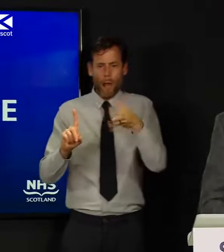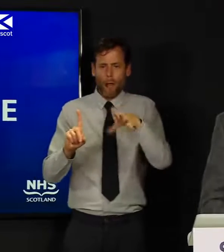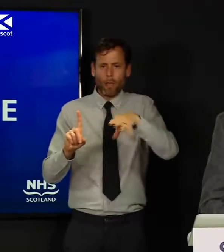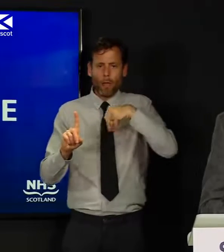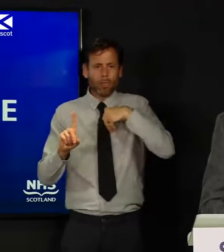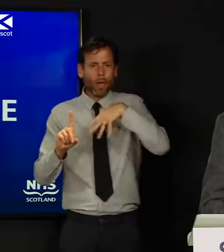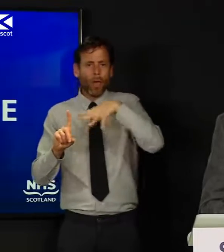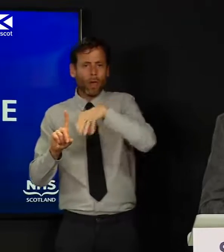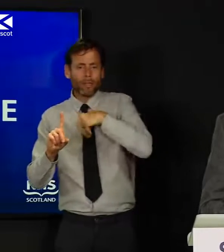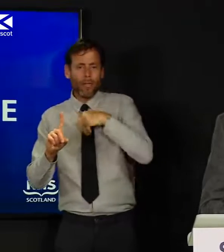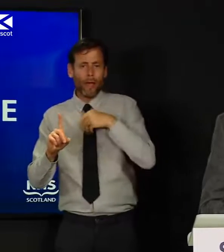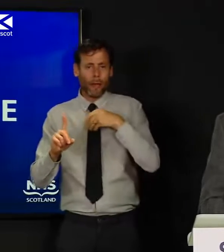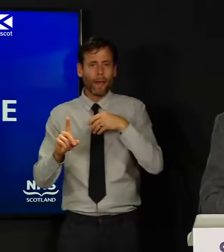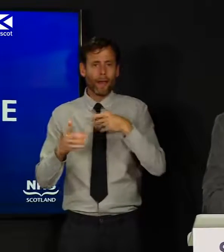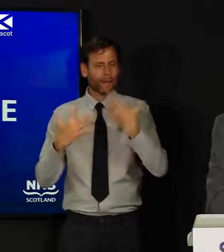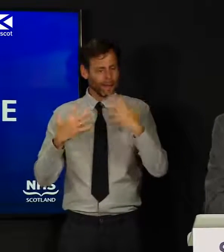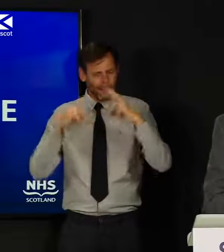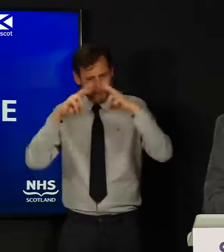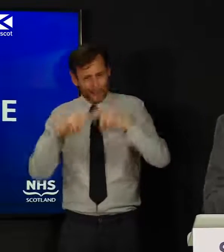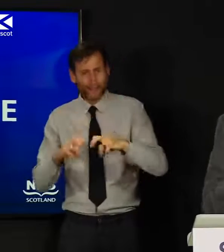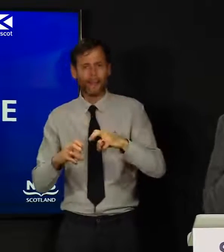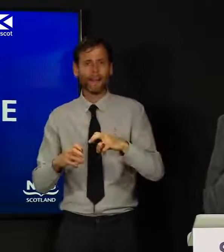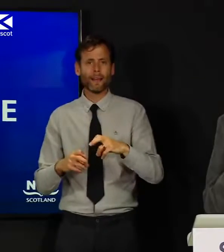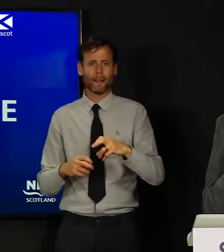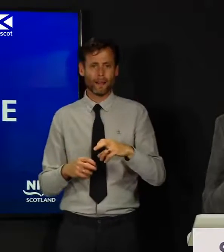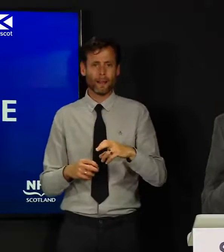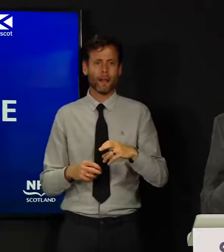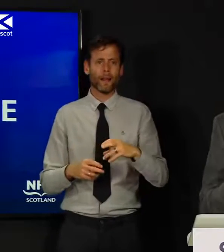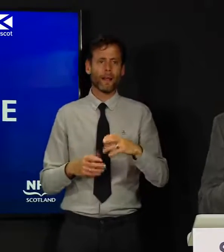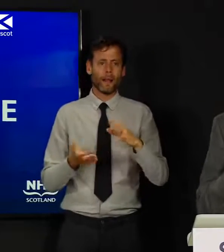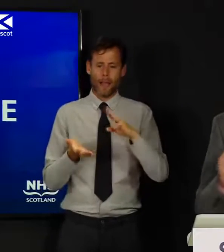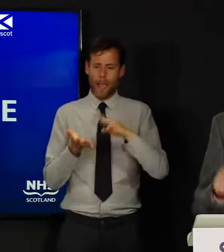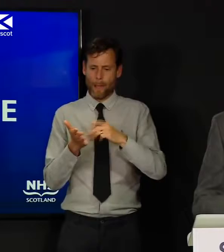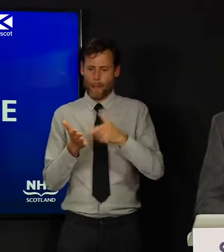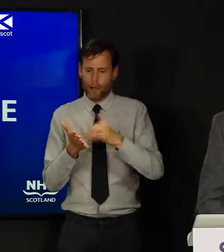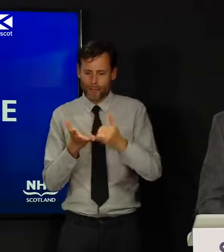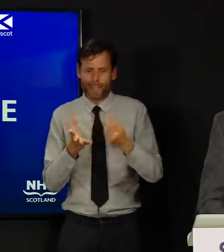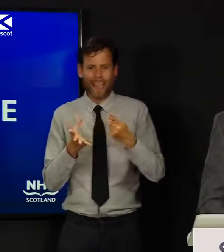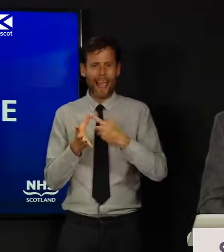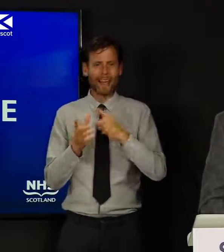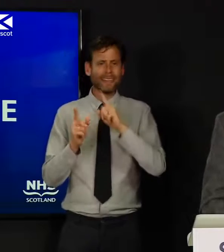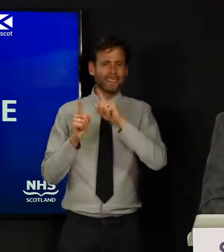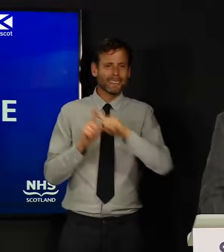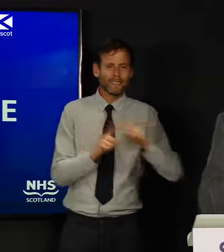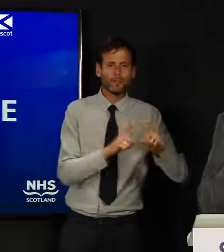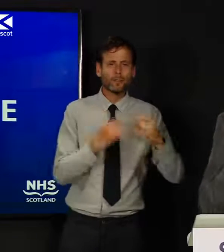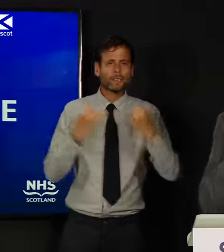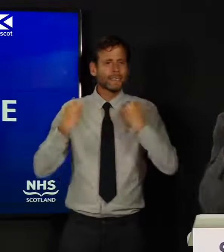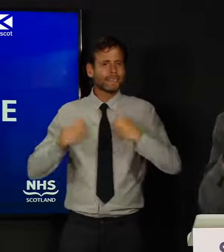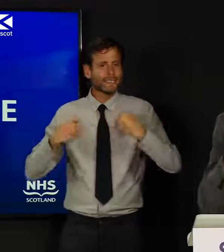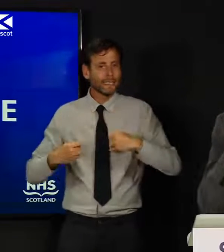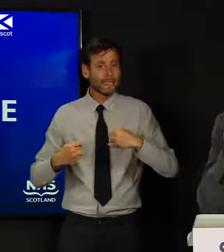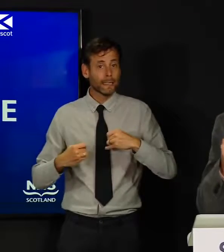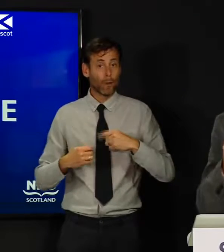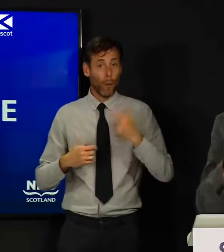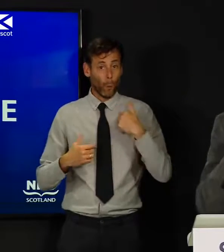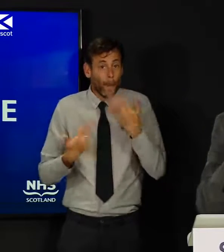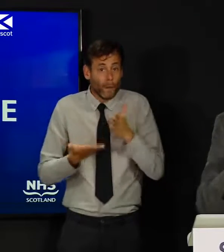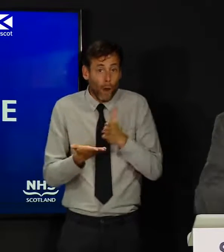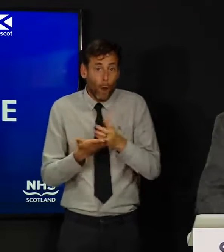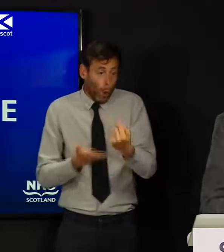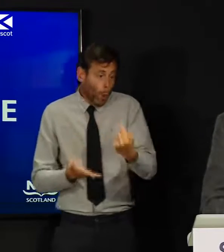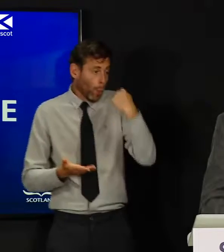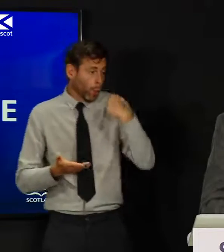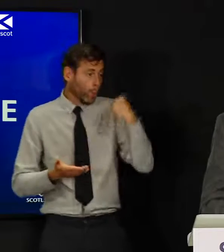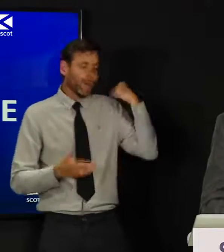by thousands of people to deal with C. difficile, to do with MRSA, all these other infections. And that has stood us in good stead to deal